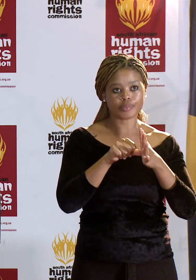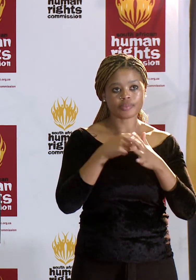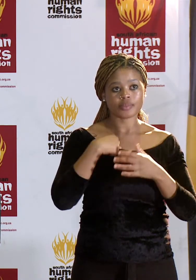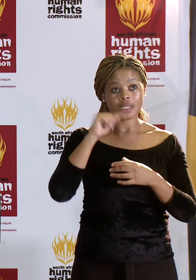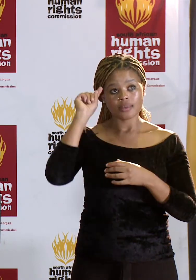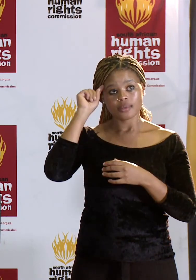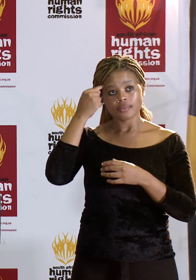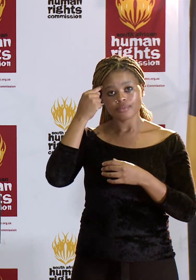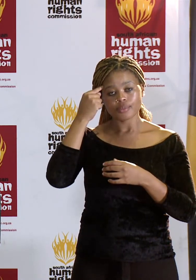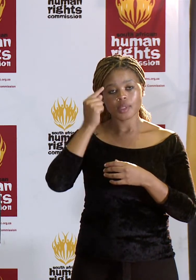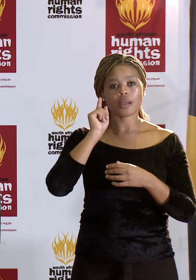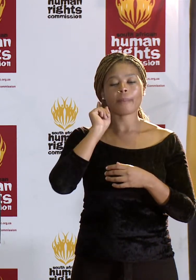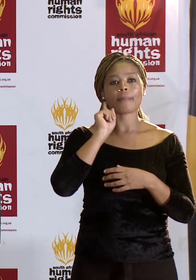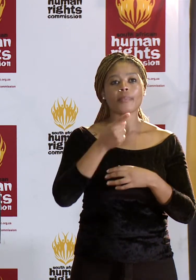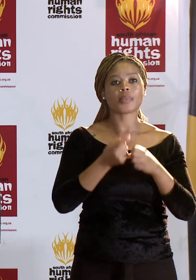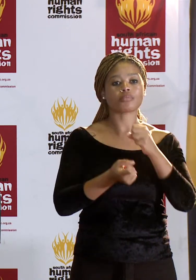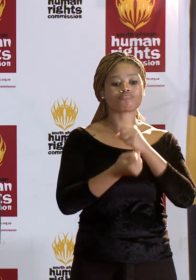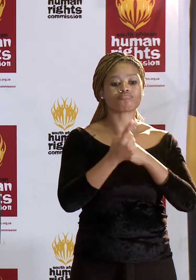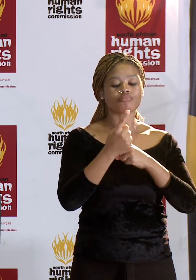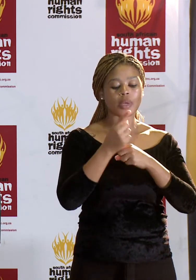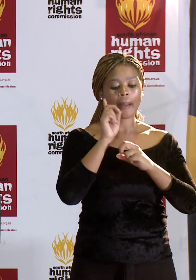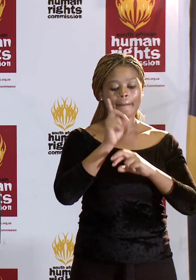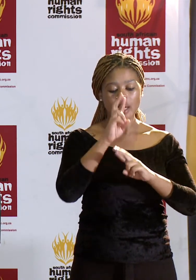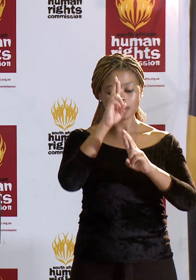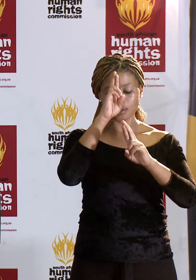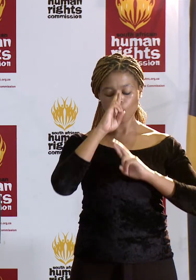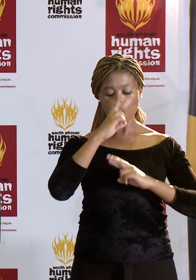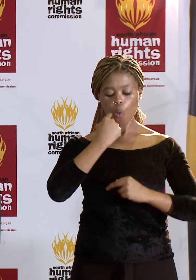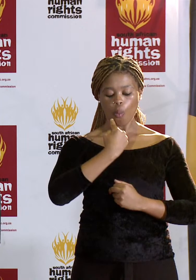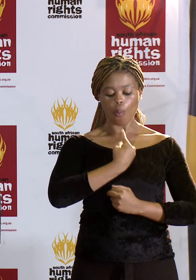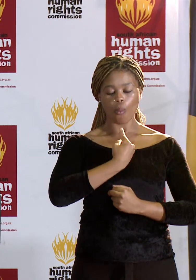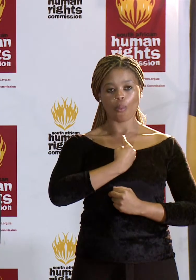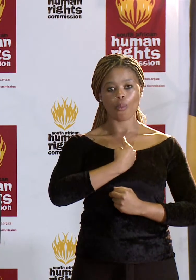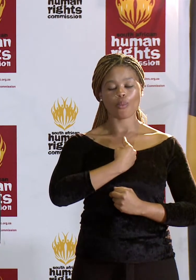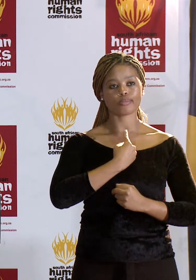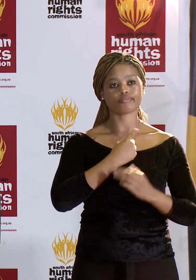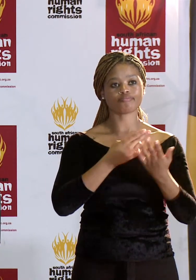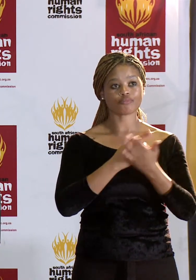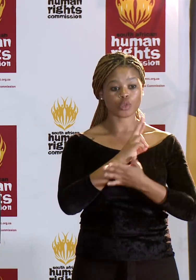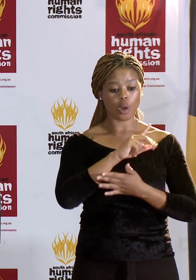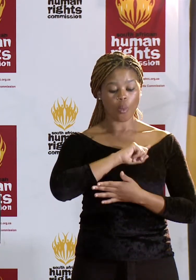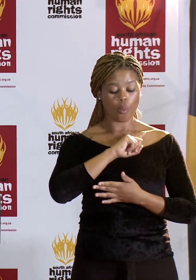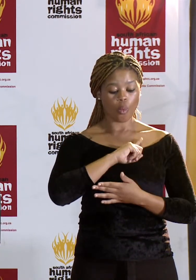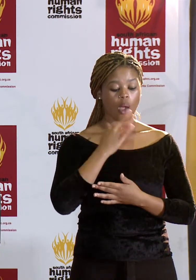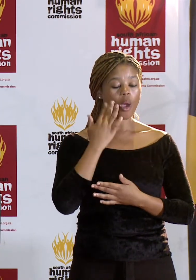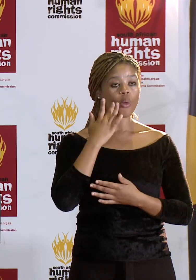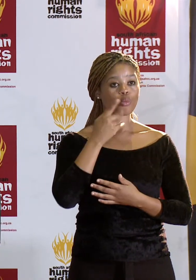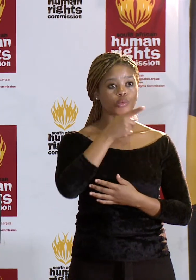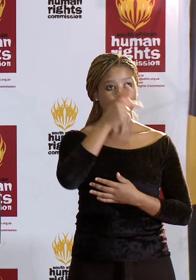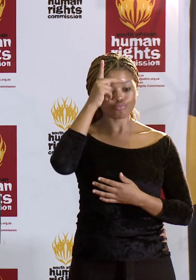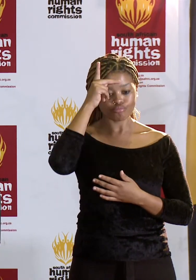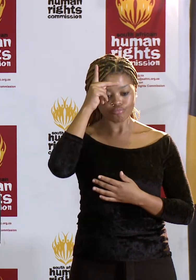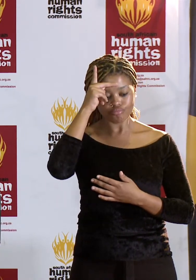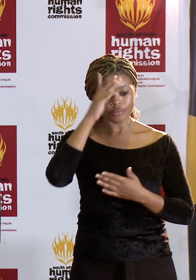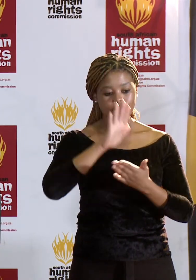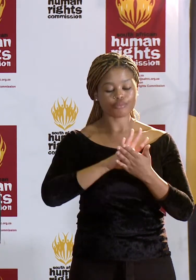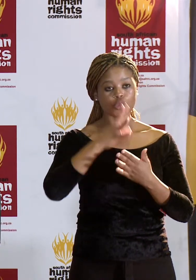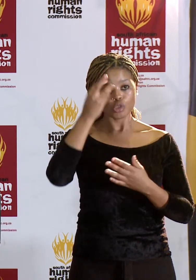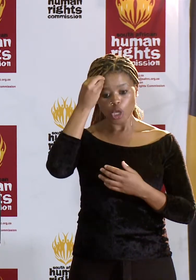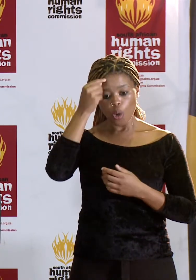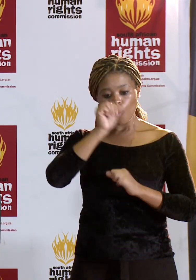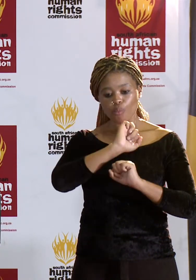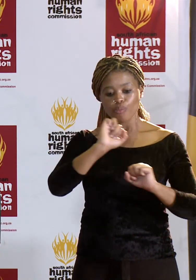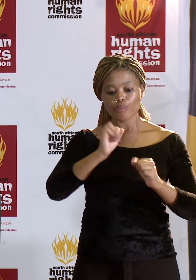think it should even begin with respecting your own rights. Because the moment you acknowledge and appreciate that you